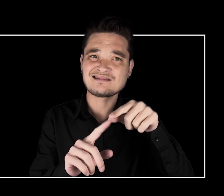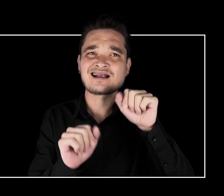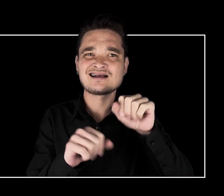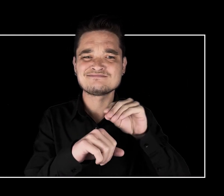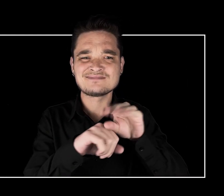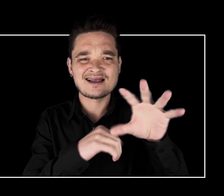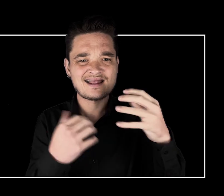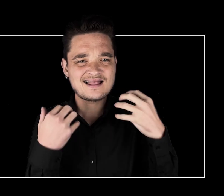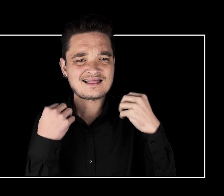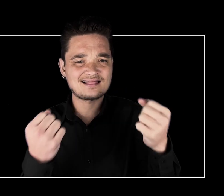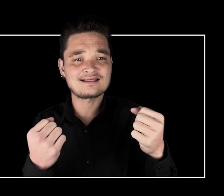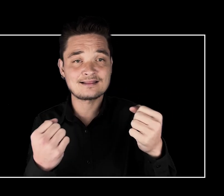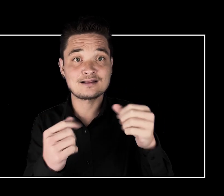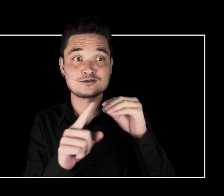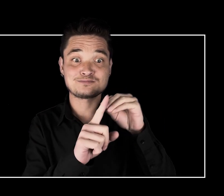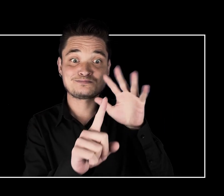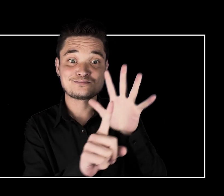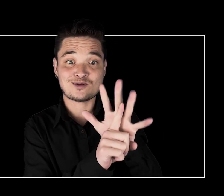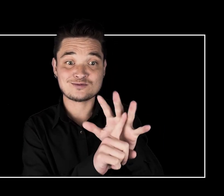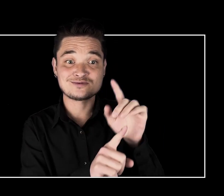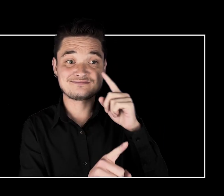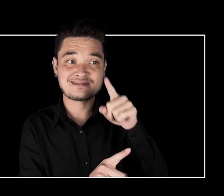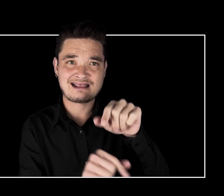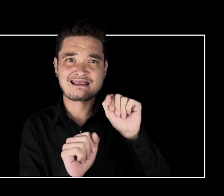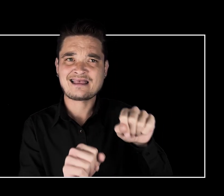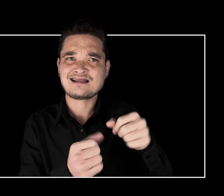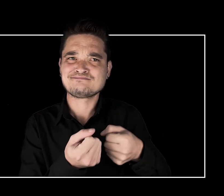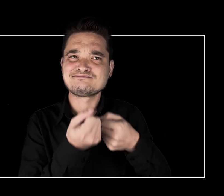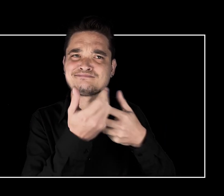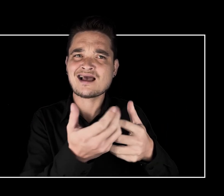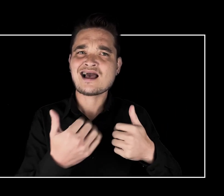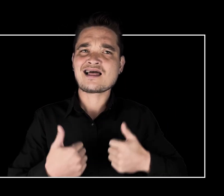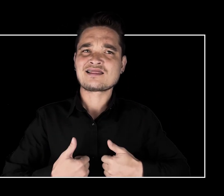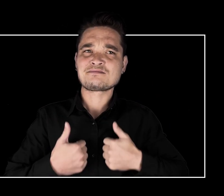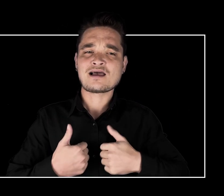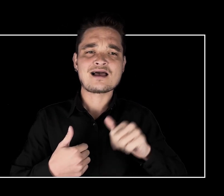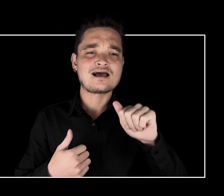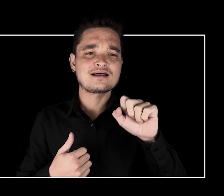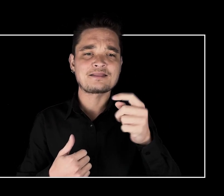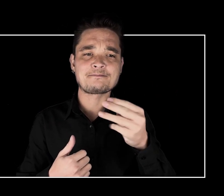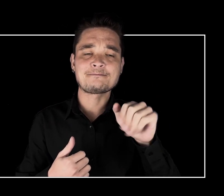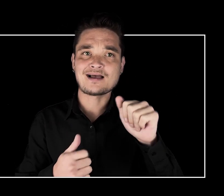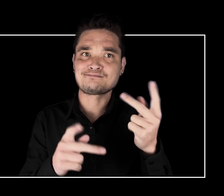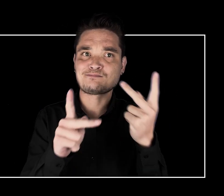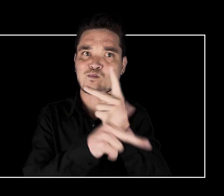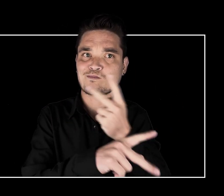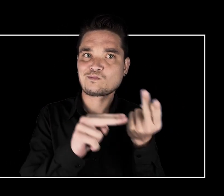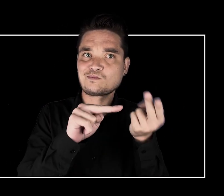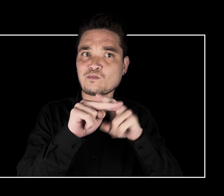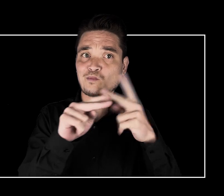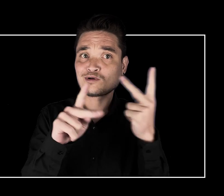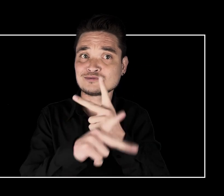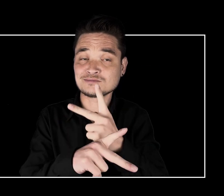to disinfectants can cause or worsen asthma, and some are linked with cancer.